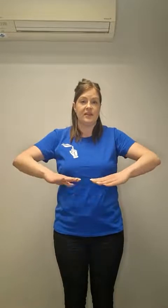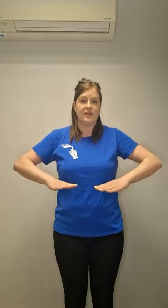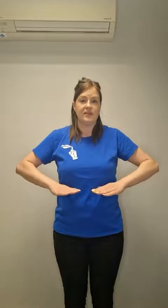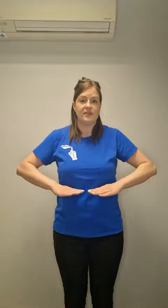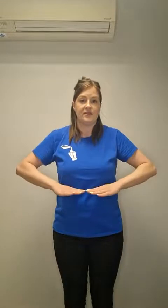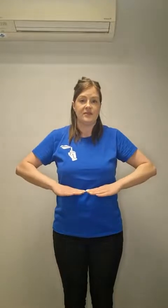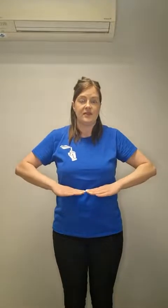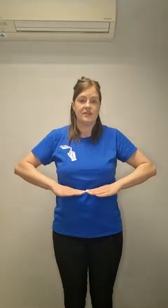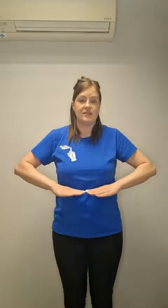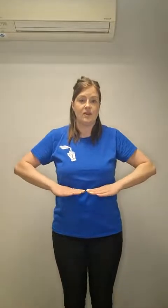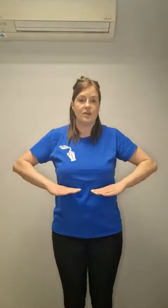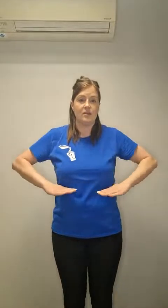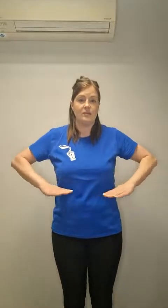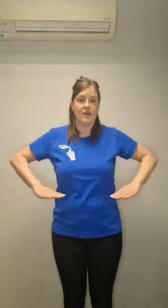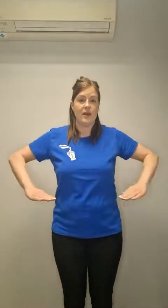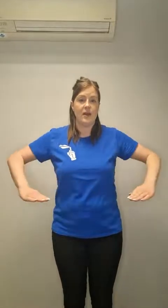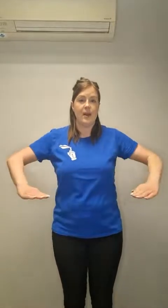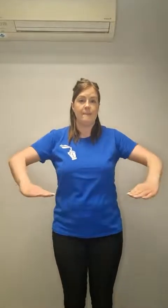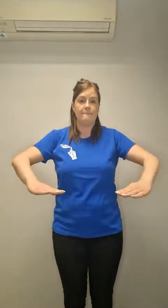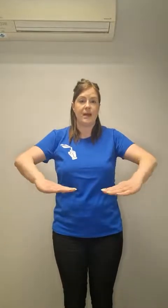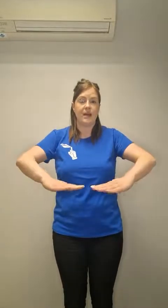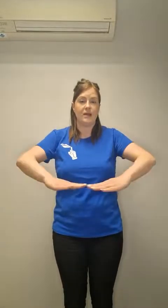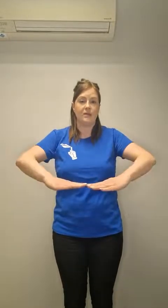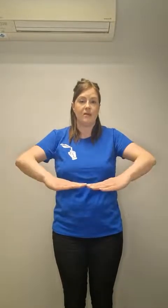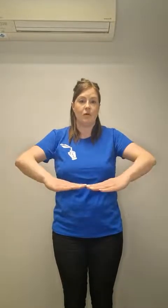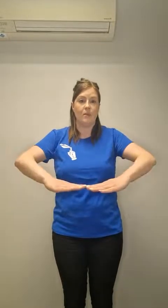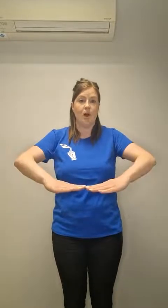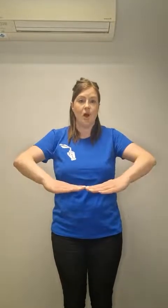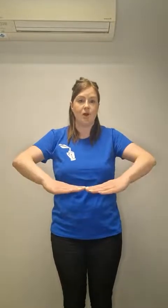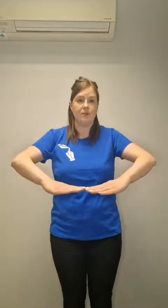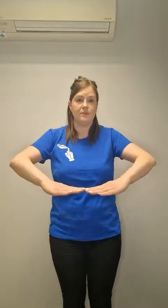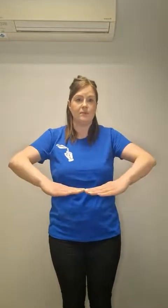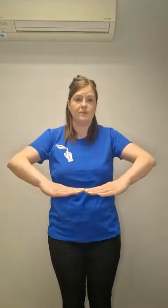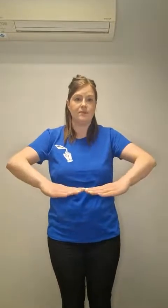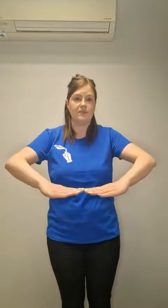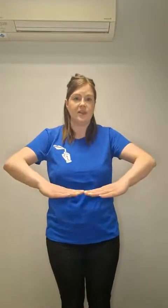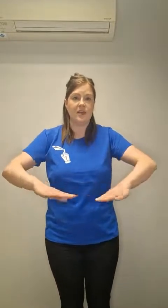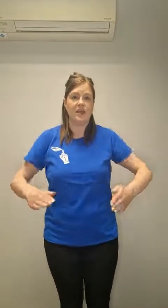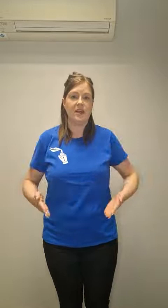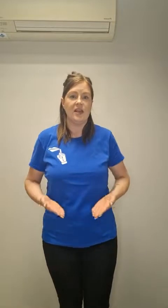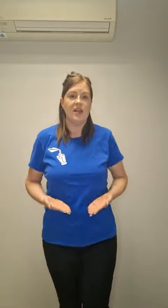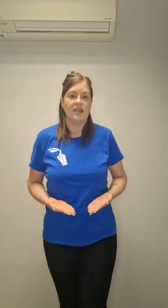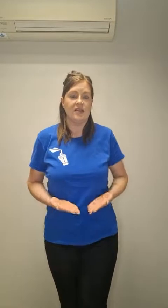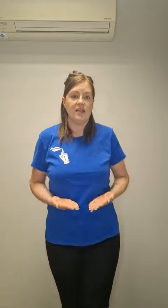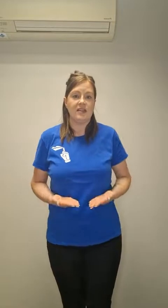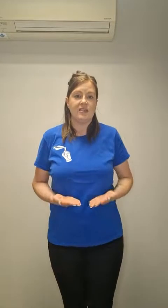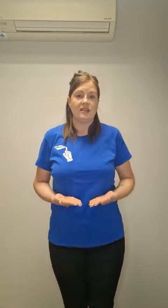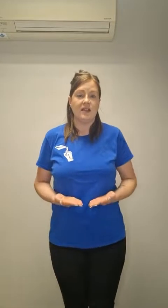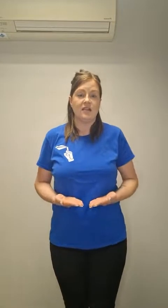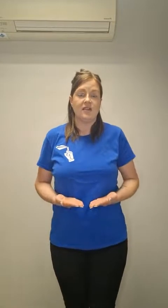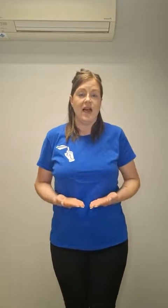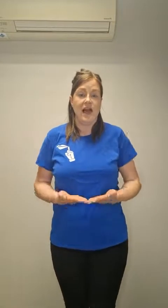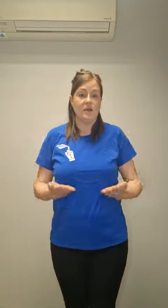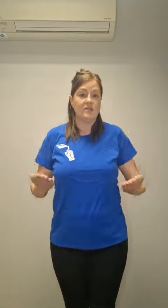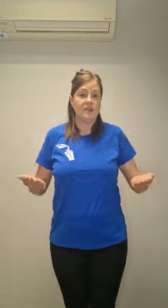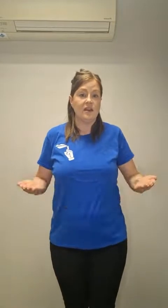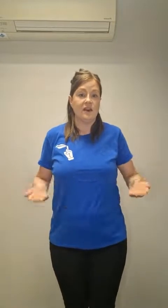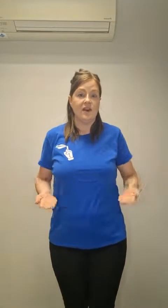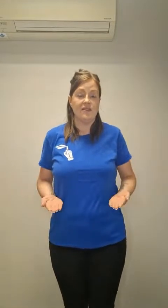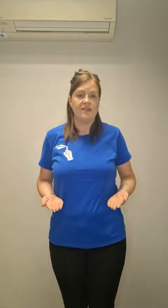So see it circles back in for park. They can circle out, like in the sign